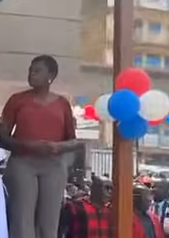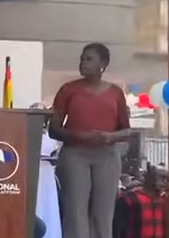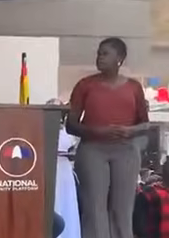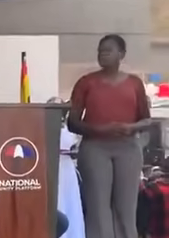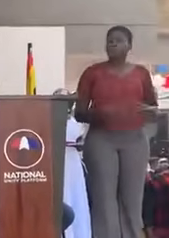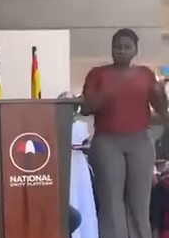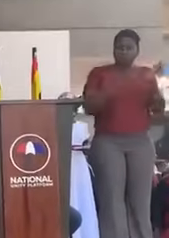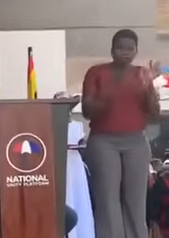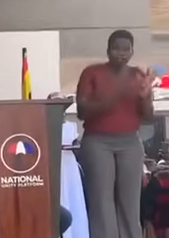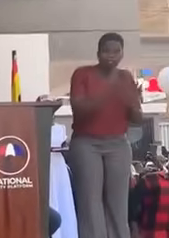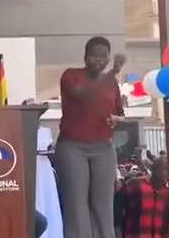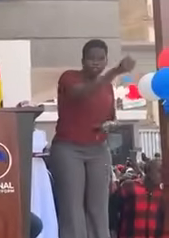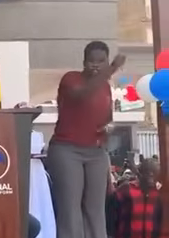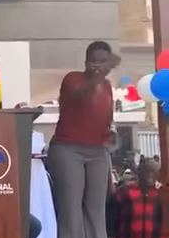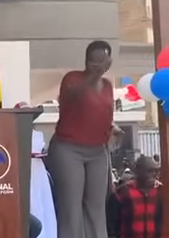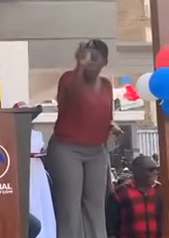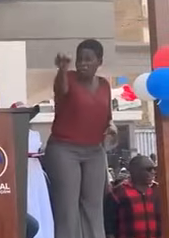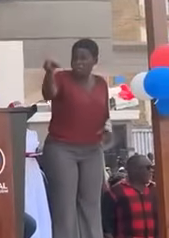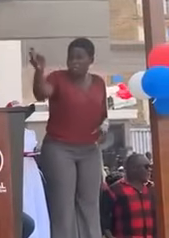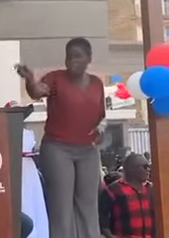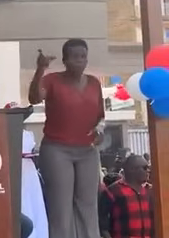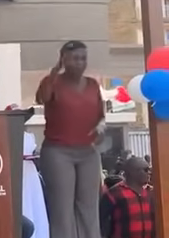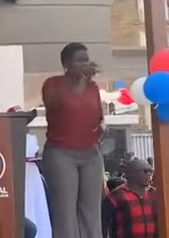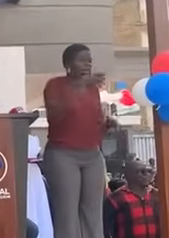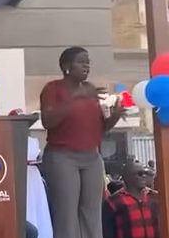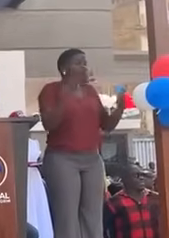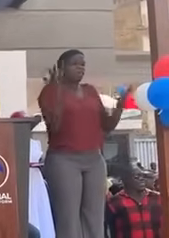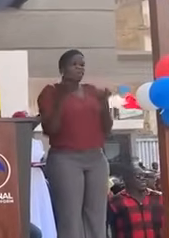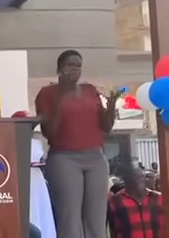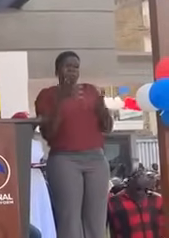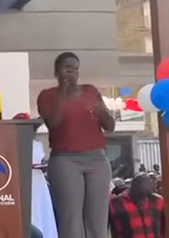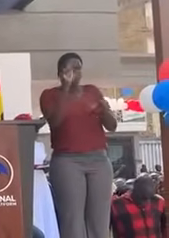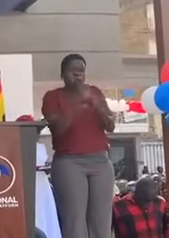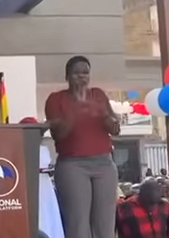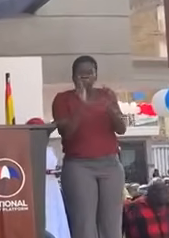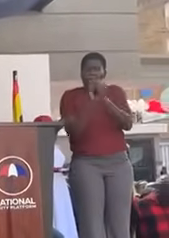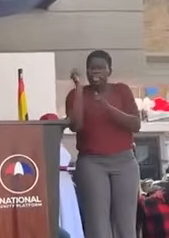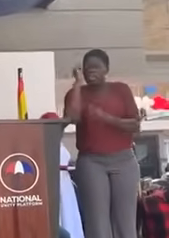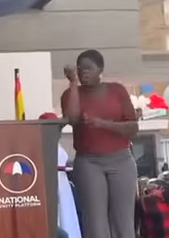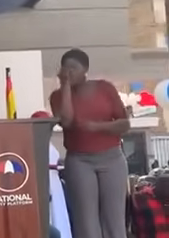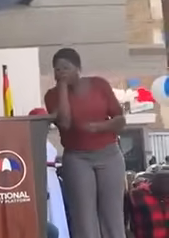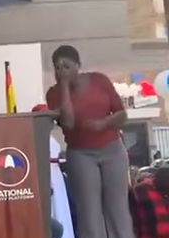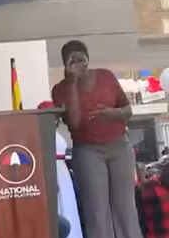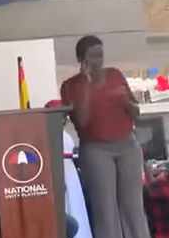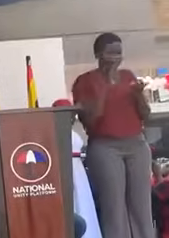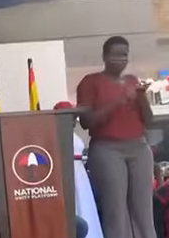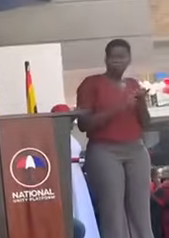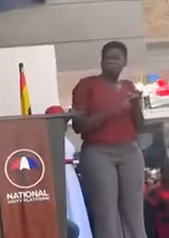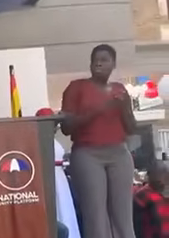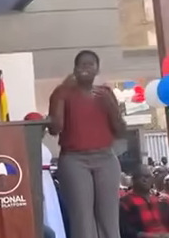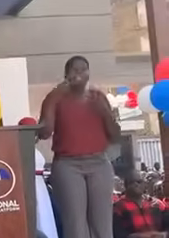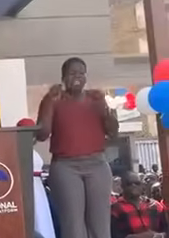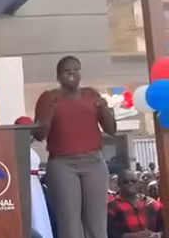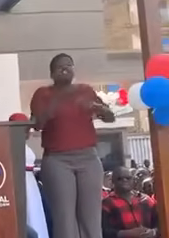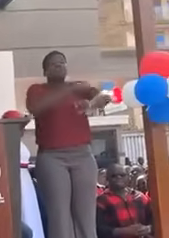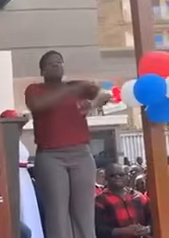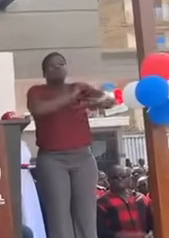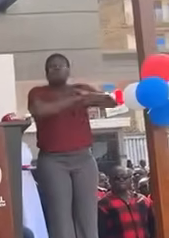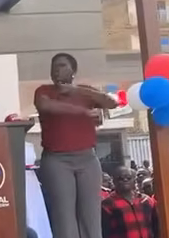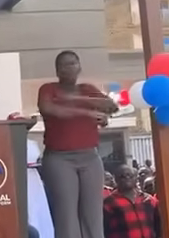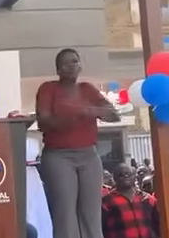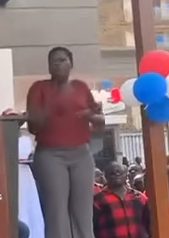so buli omu let everyone whether you are civil society the struggle we are on